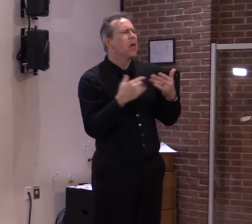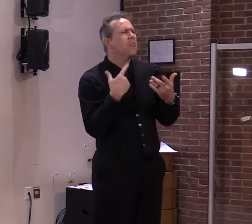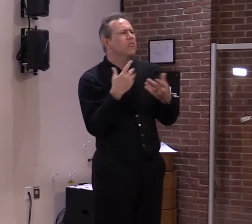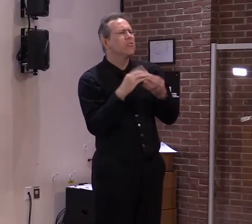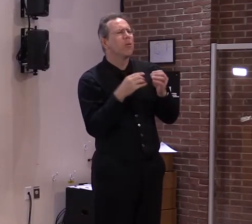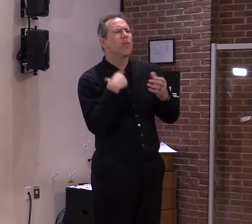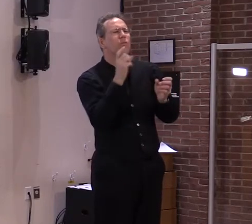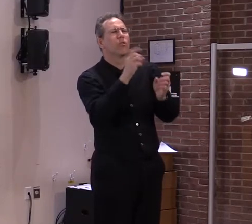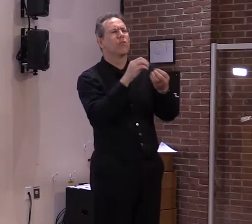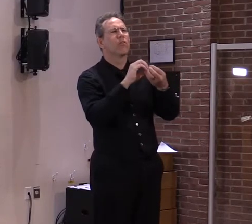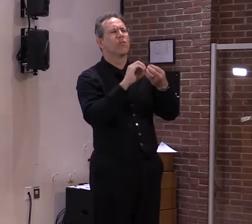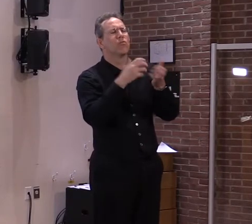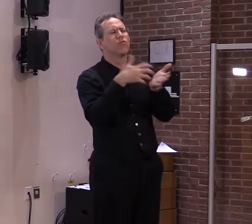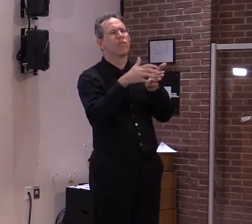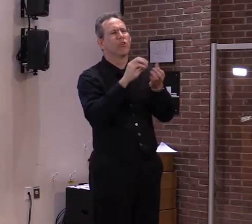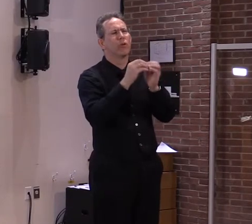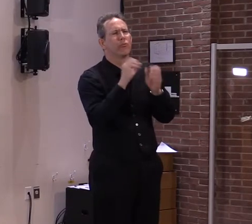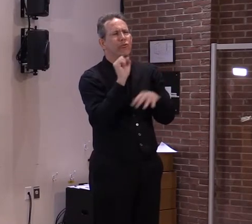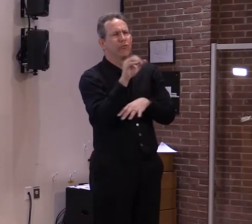We average about